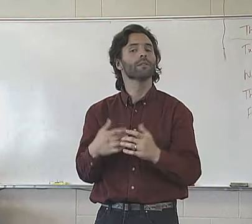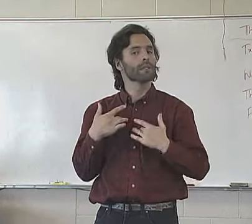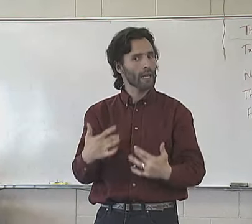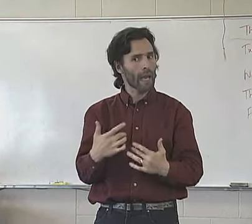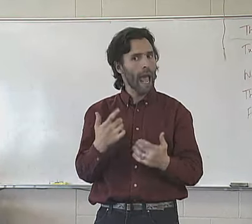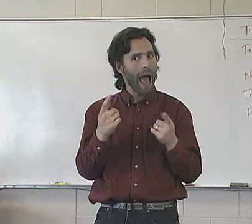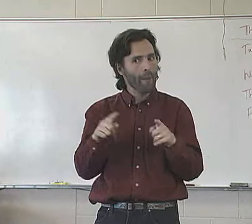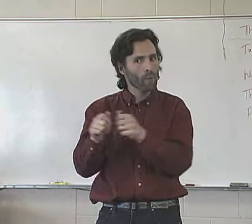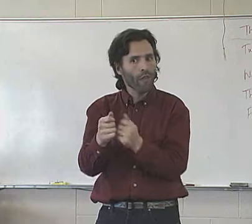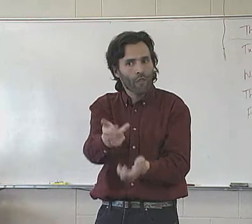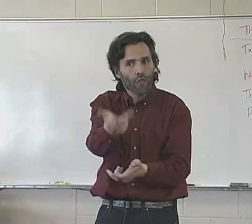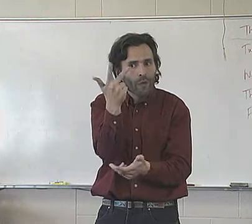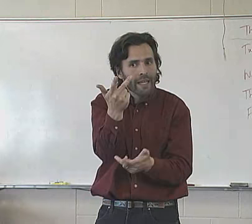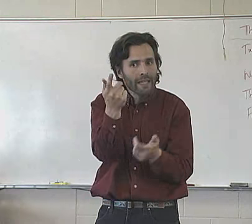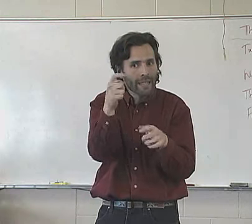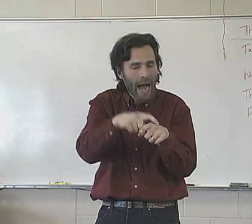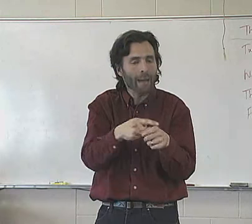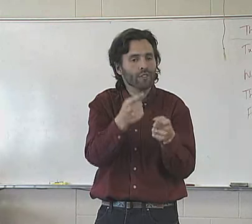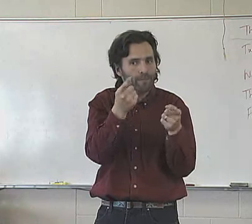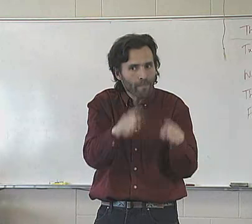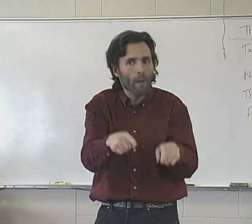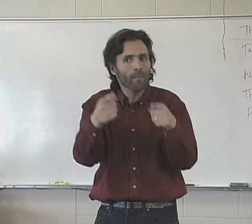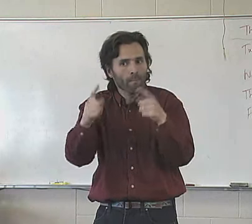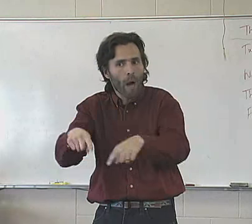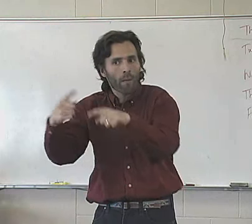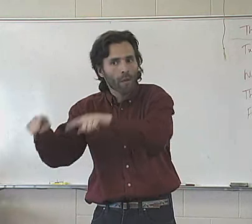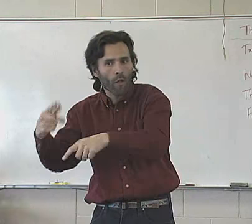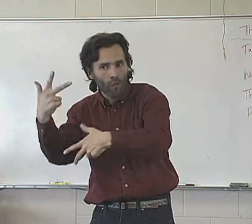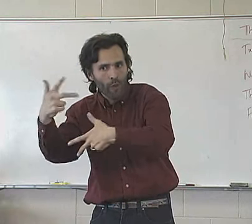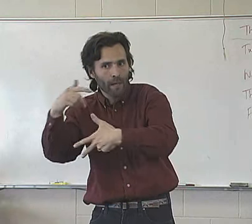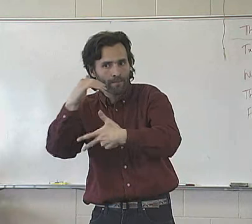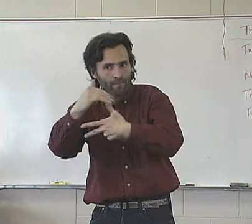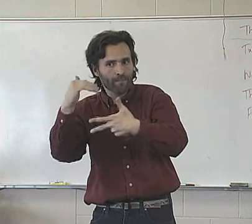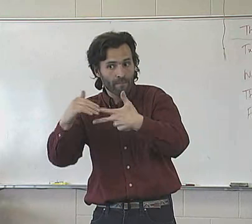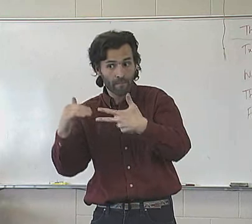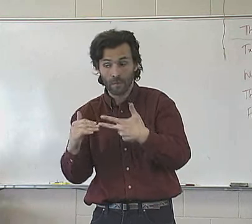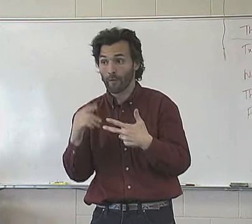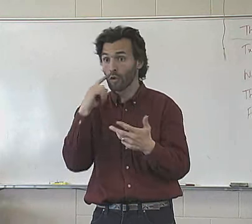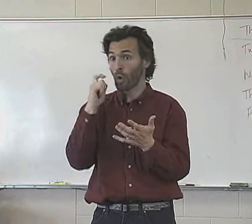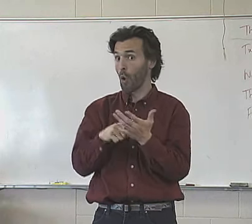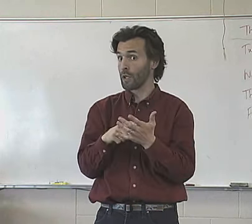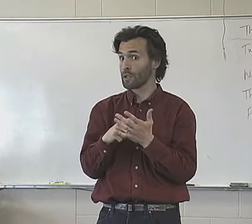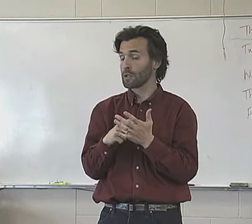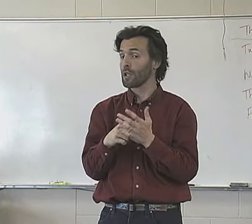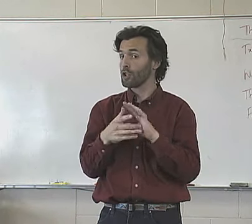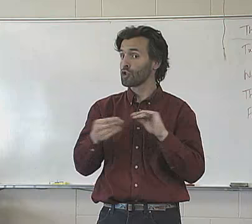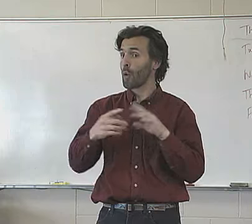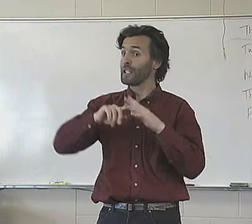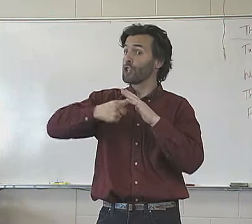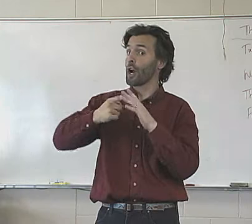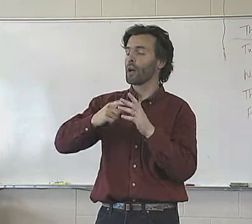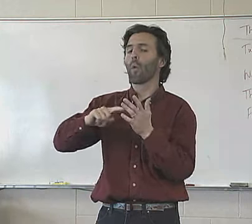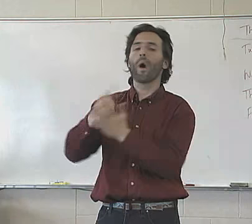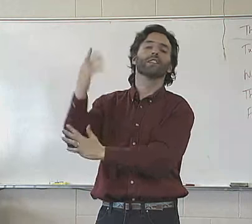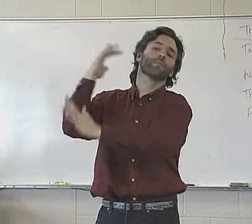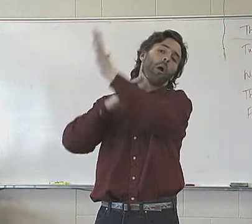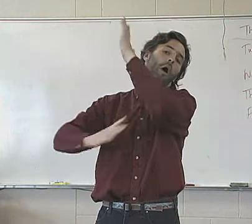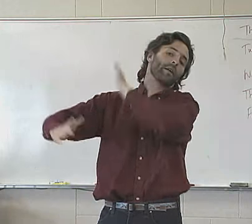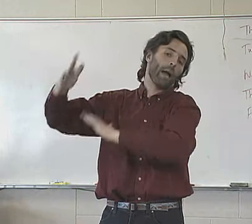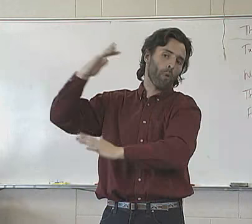in 3s. As you've noticed, all stories begin and end with a formula. Once upon a time, a long, long time ago,